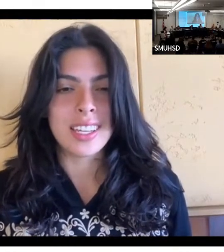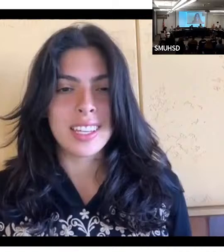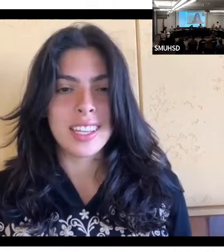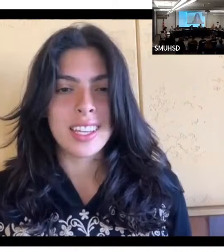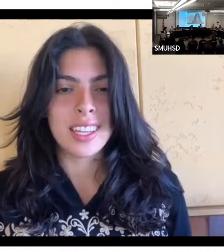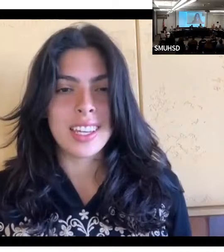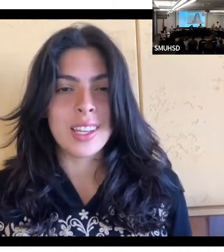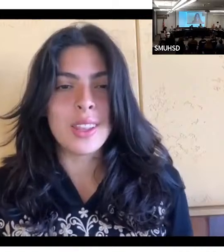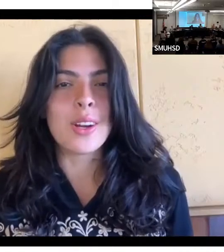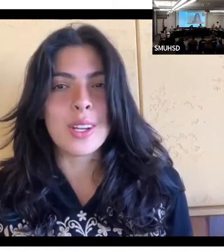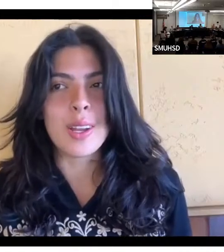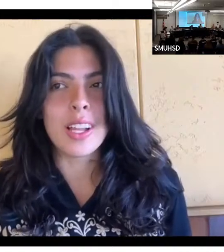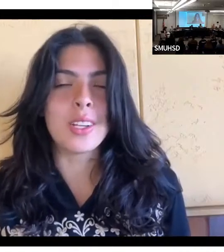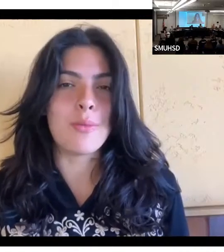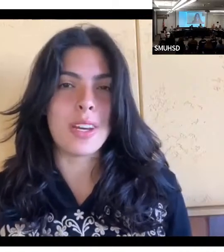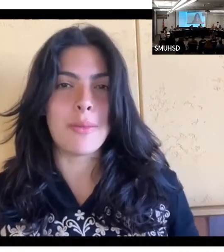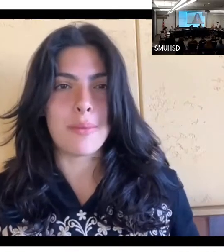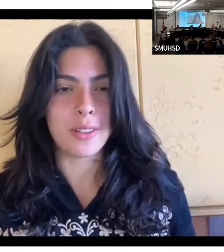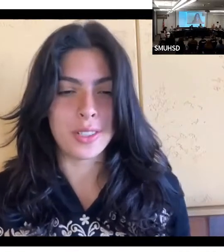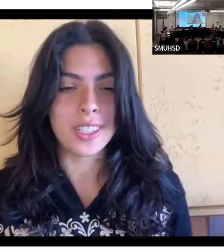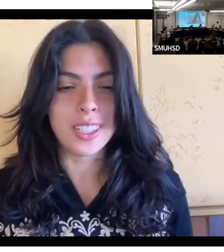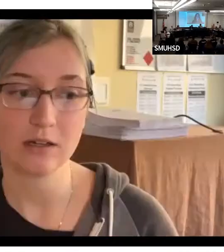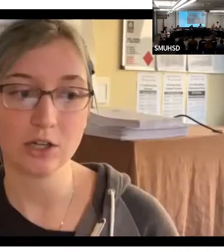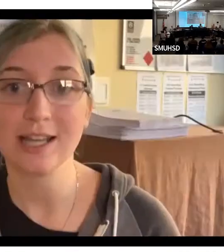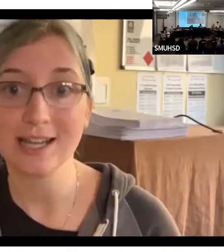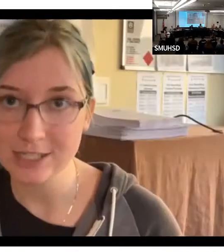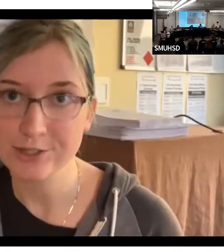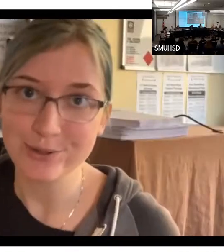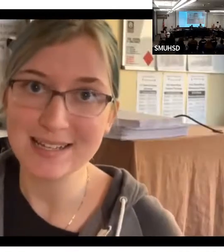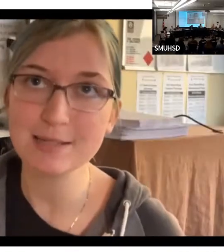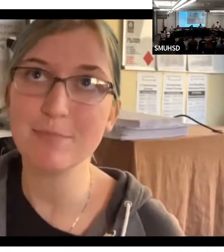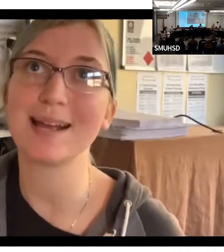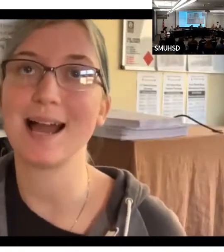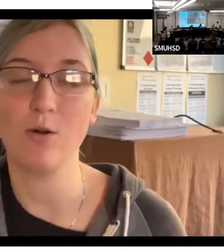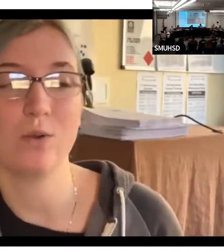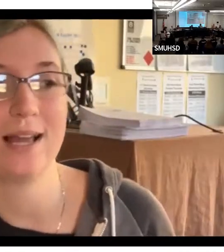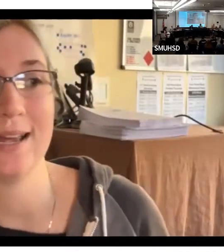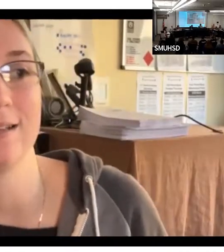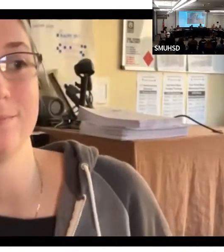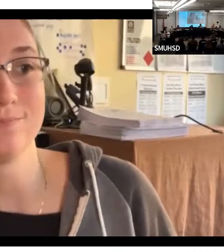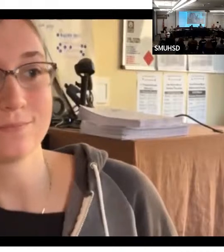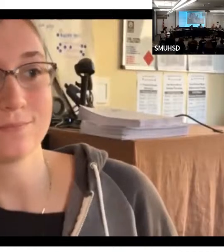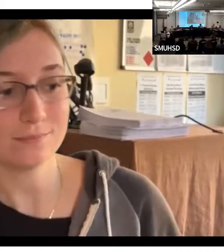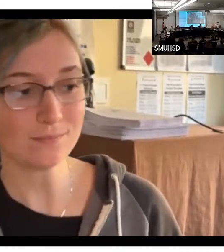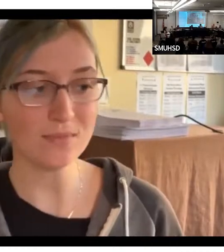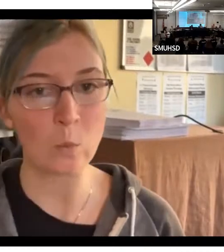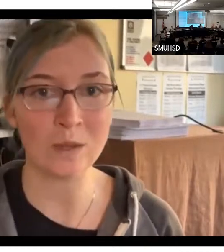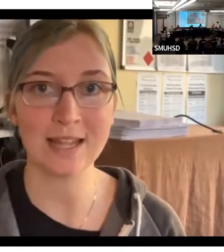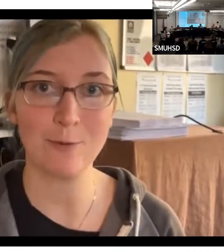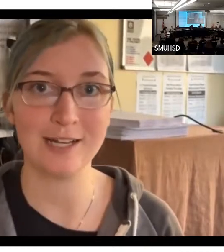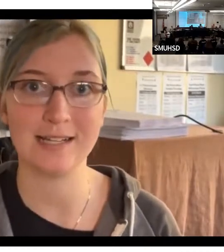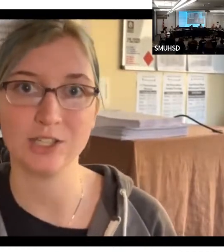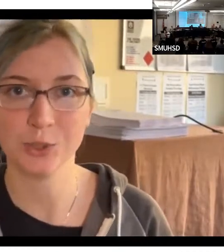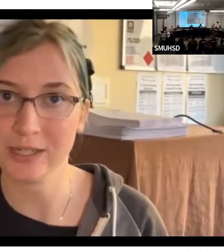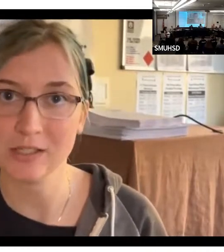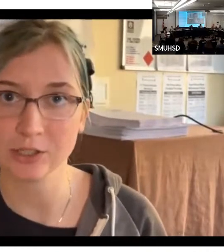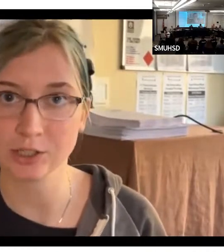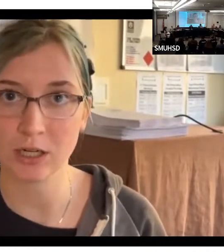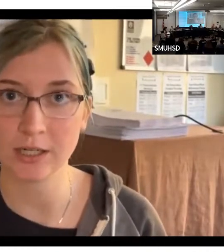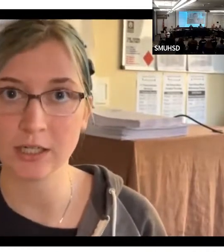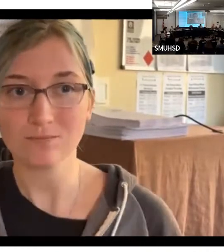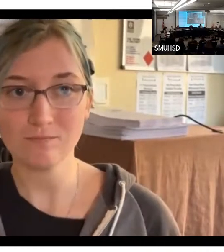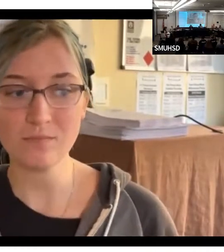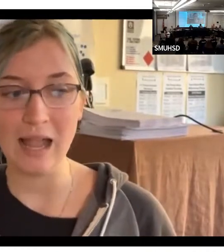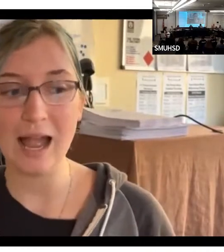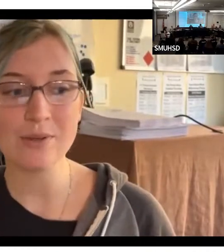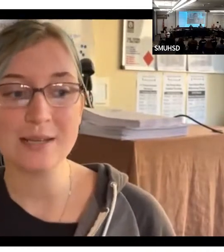like learn a little bit about my culture. Or letting students pick out like what they want to like do